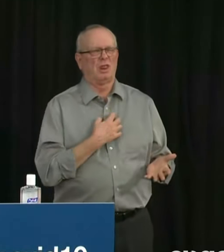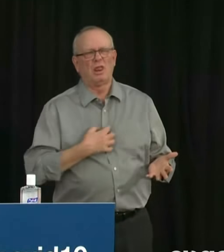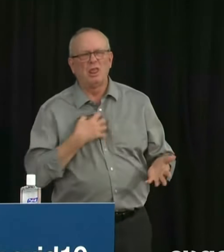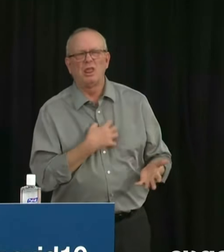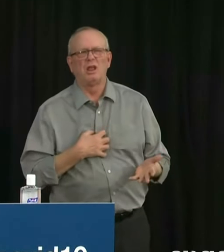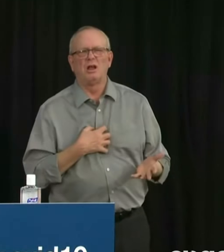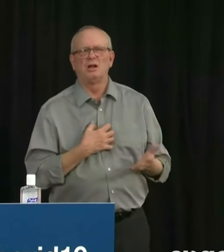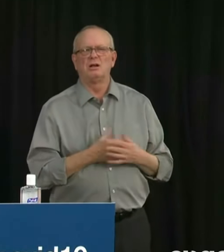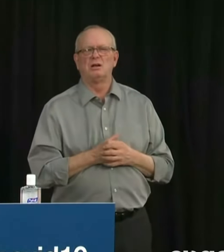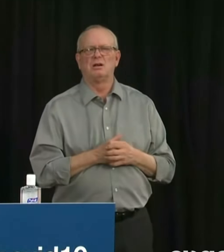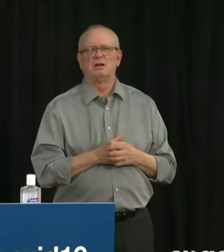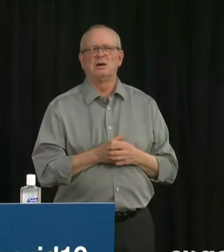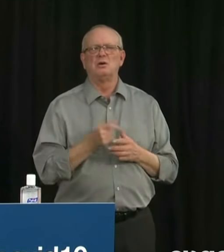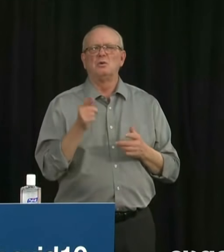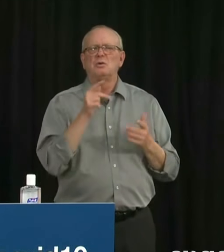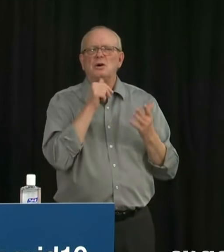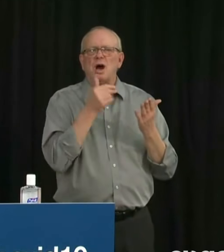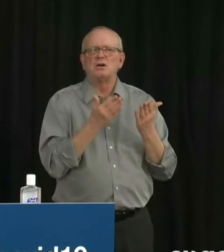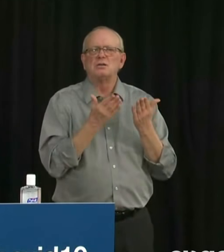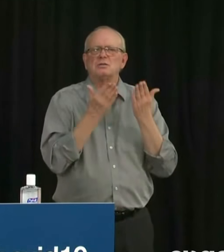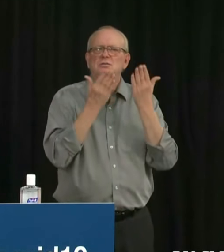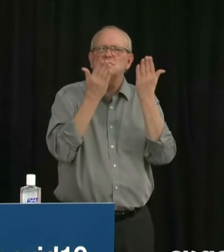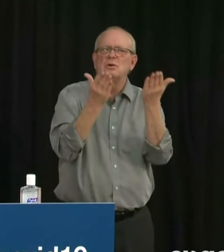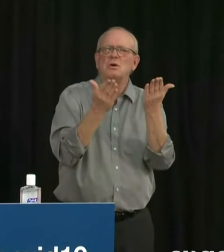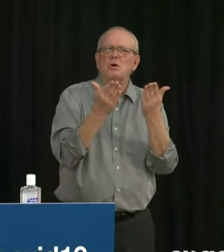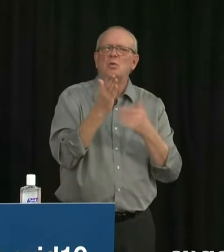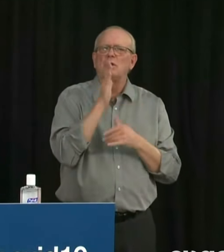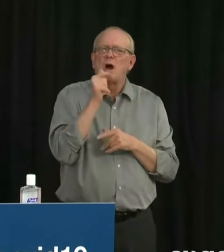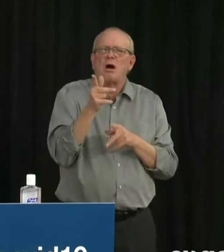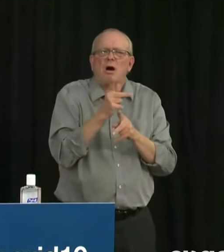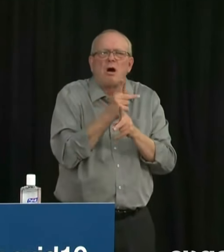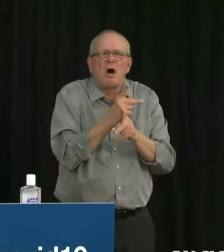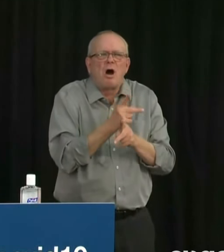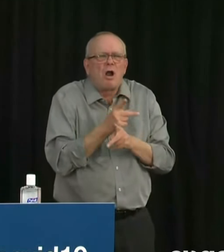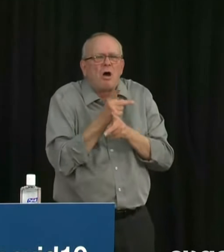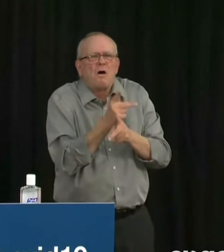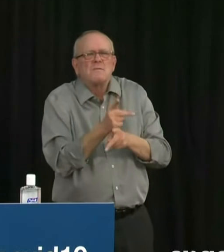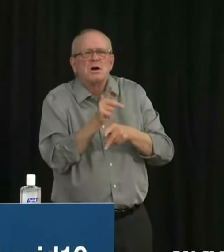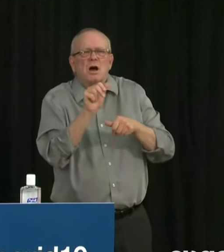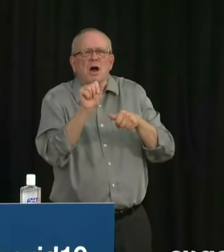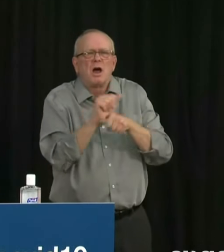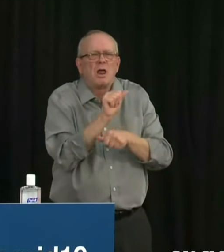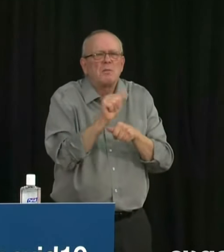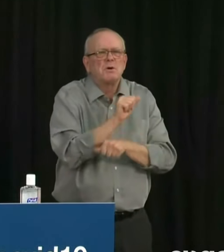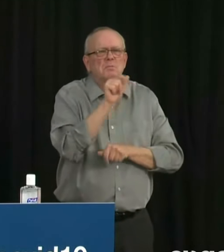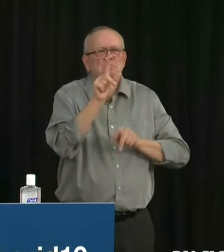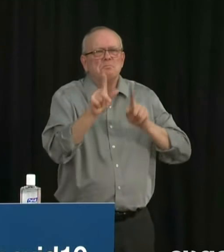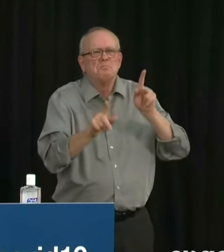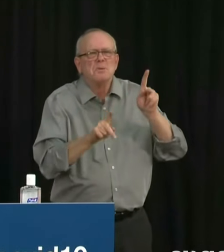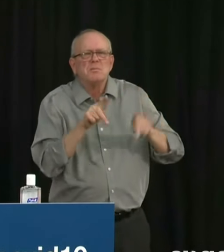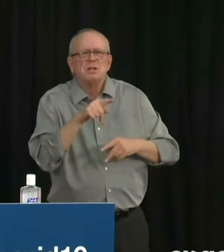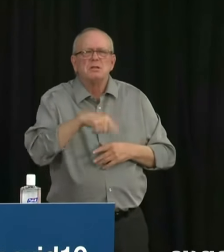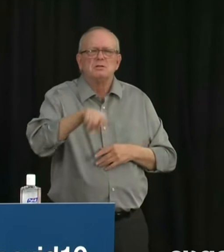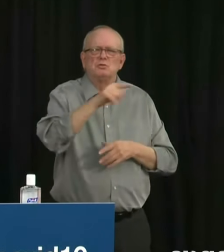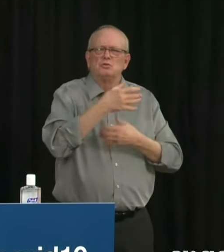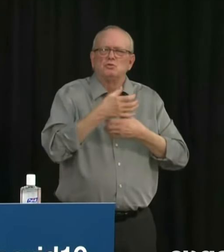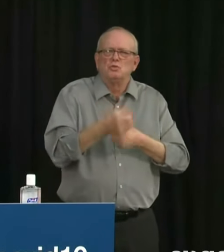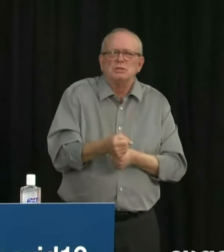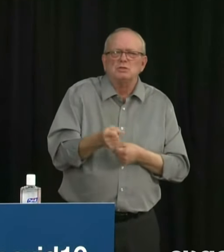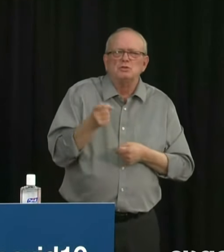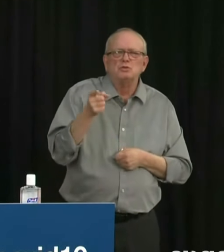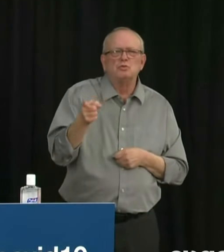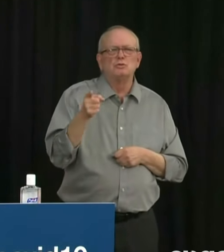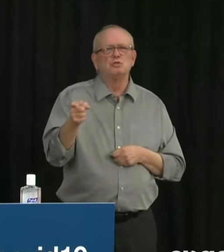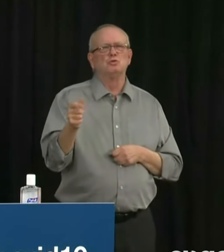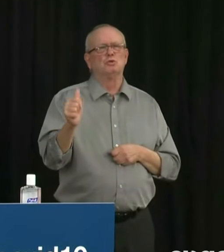But why do you not have the same level of care over the trust Albertans may or may not have in you, as you repeatedly refuse to tell the